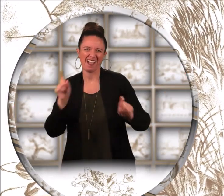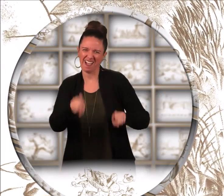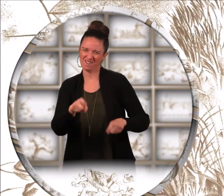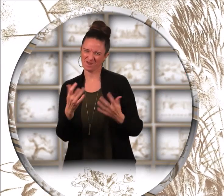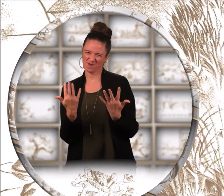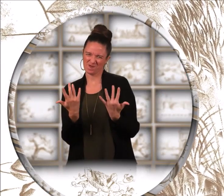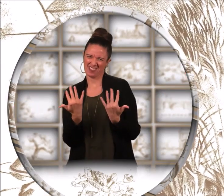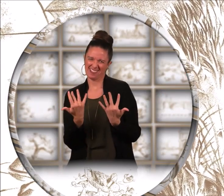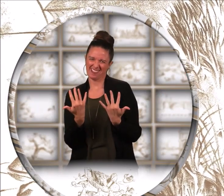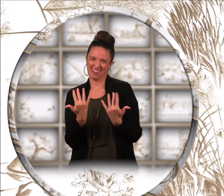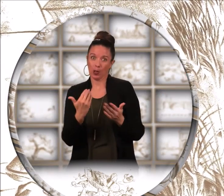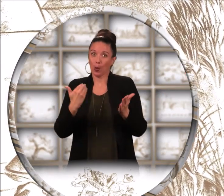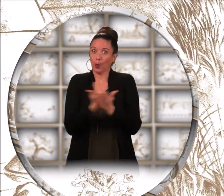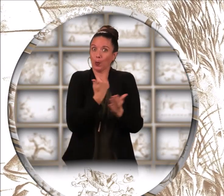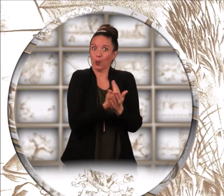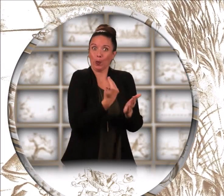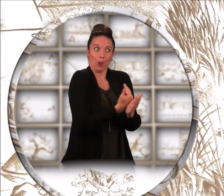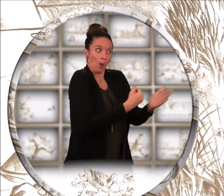in.